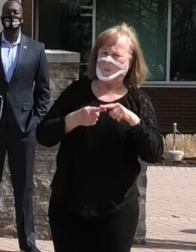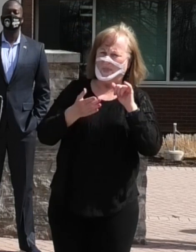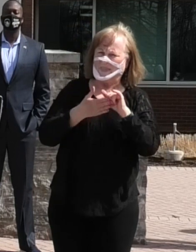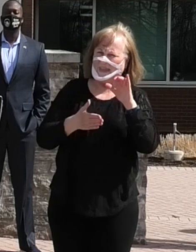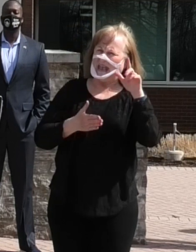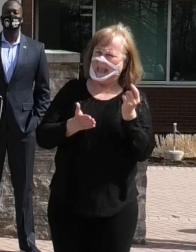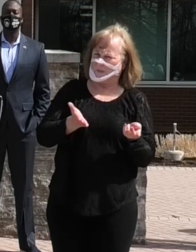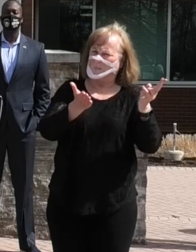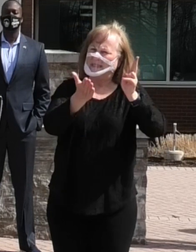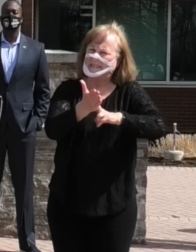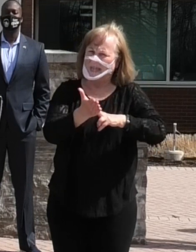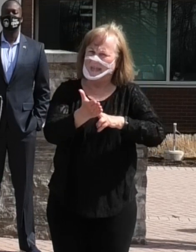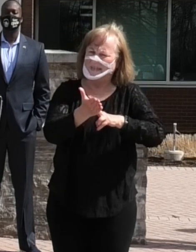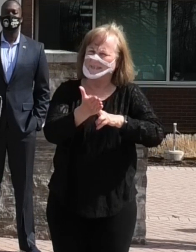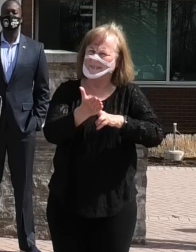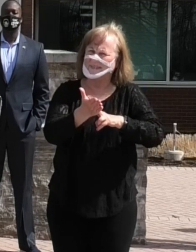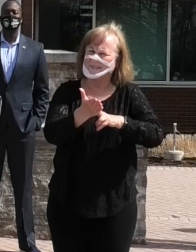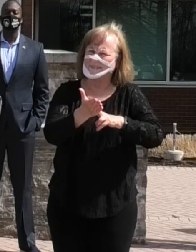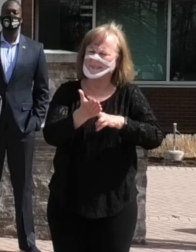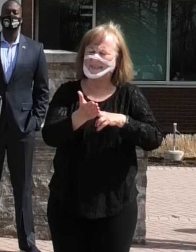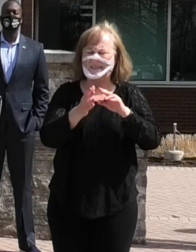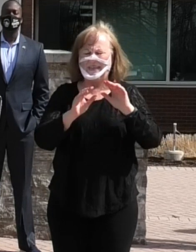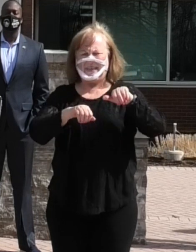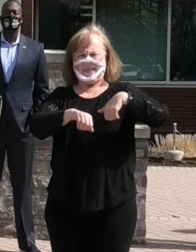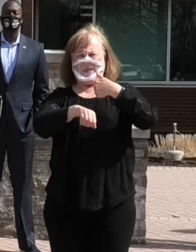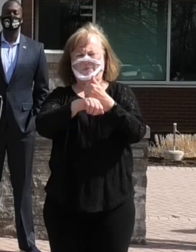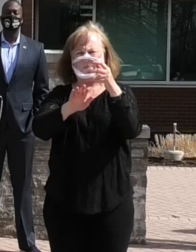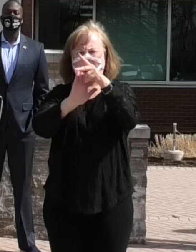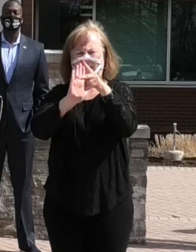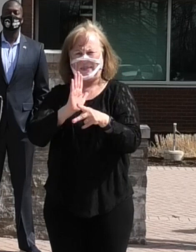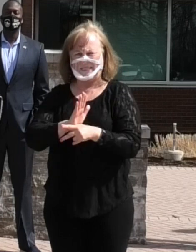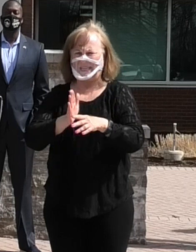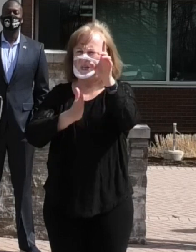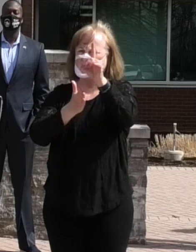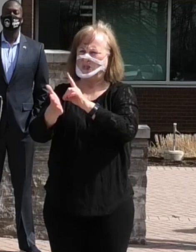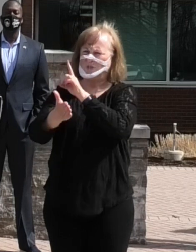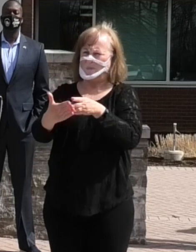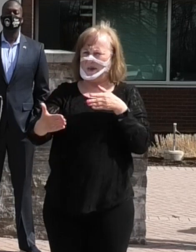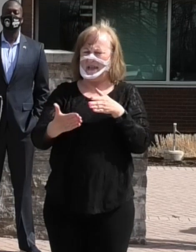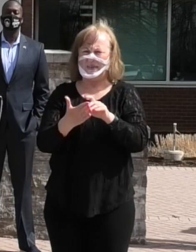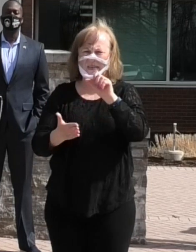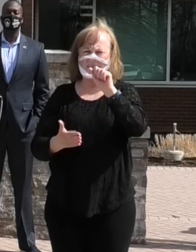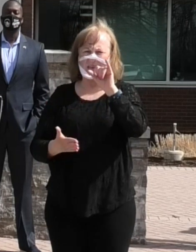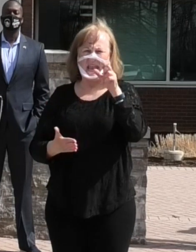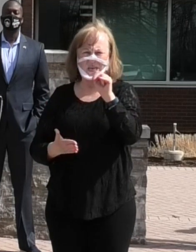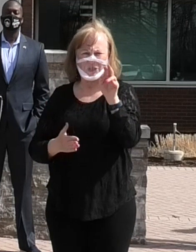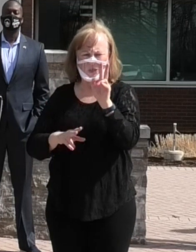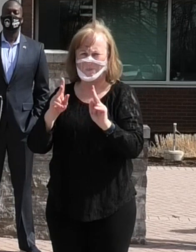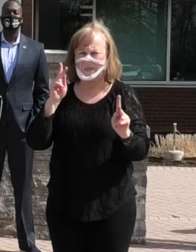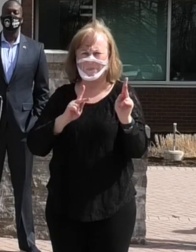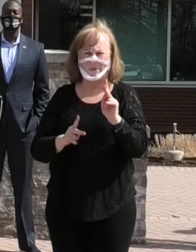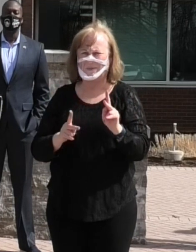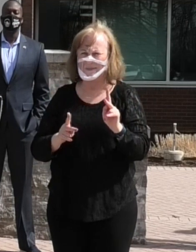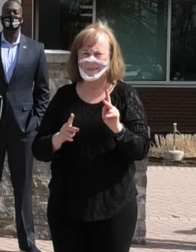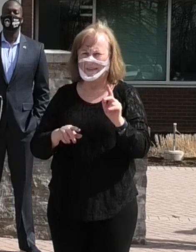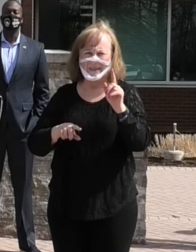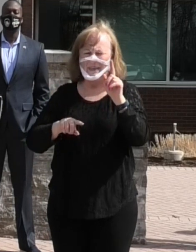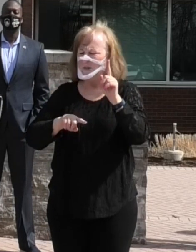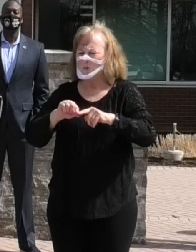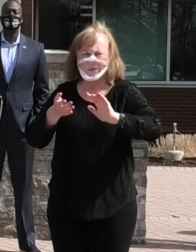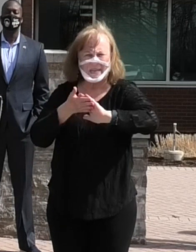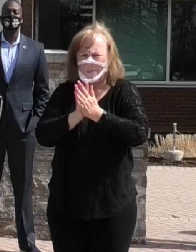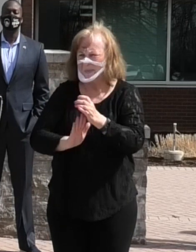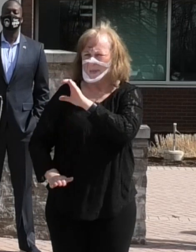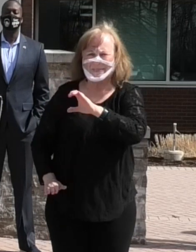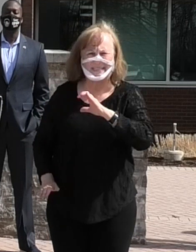act was signed, it put into policy discrimination against Asians. They couldn't become citizens.